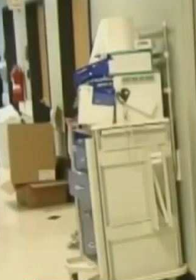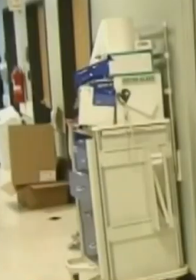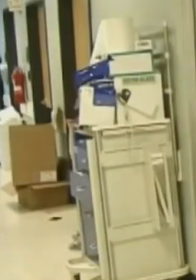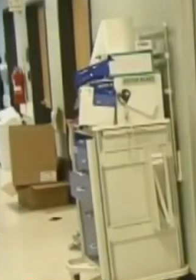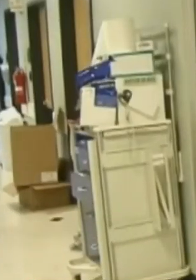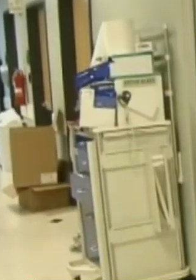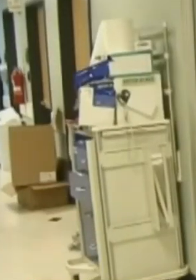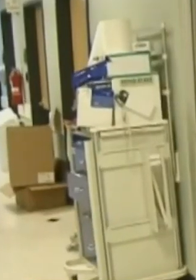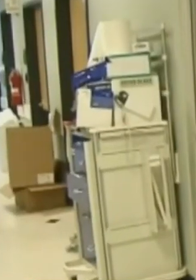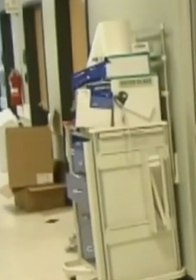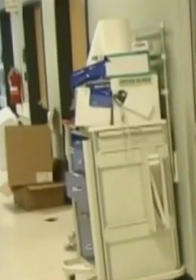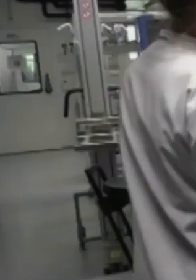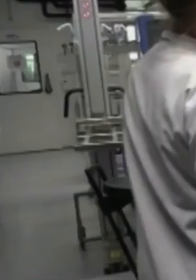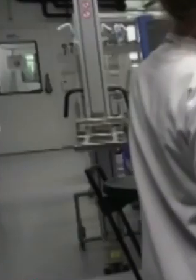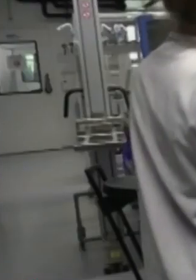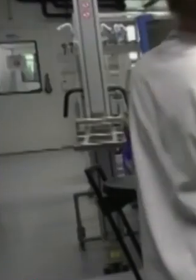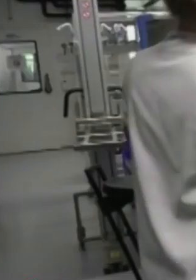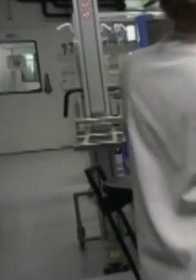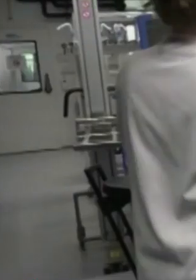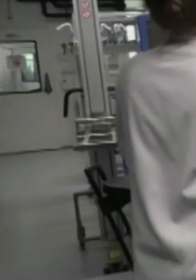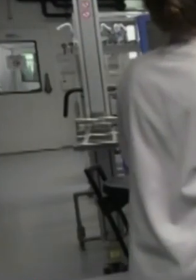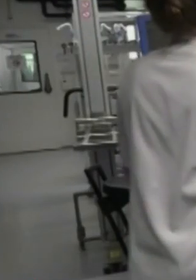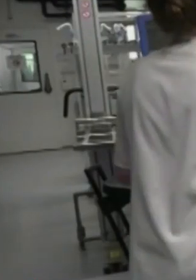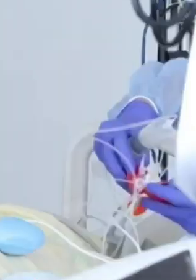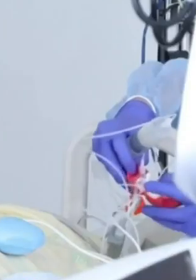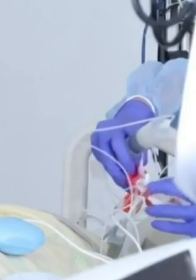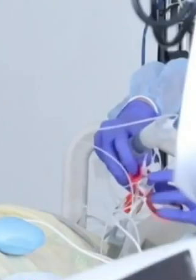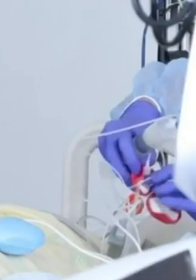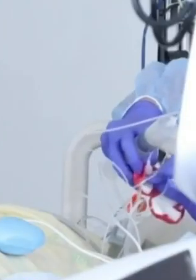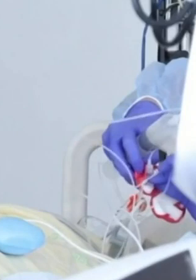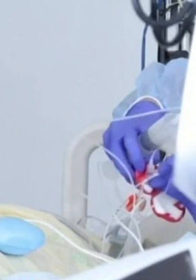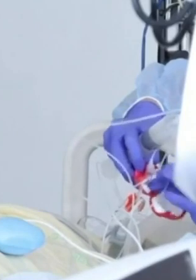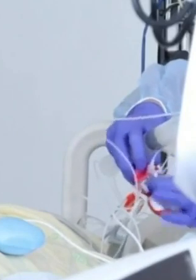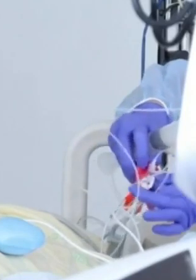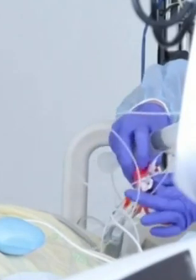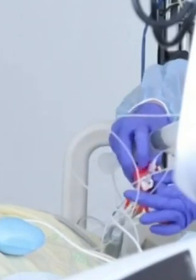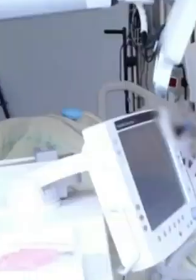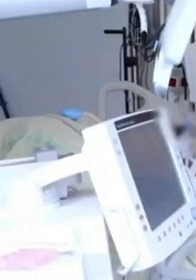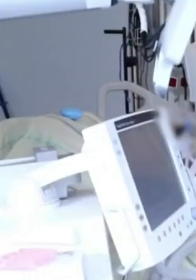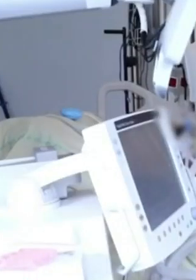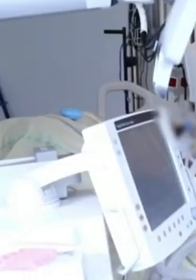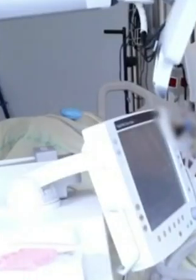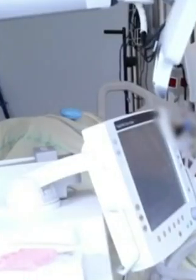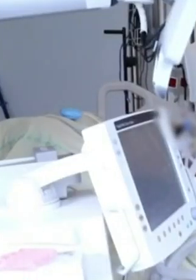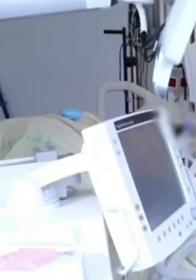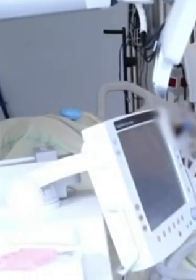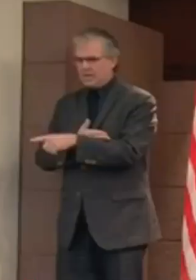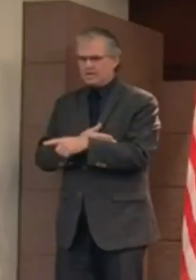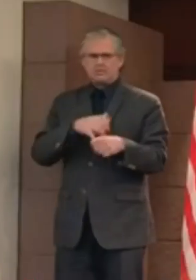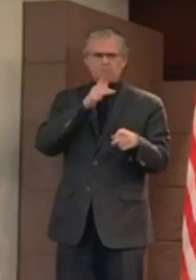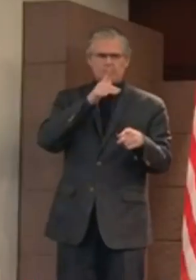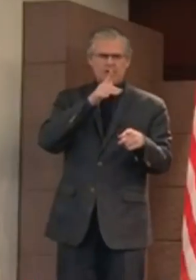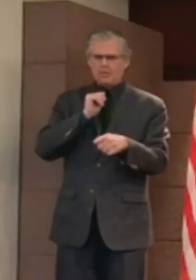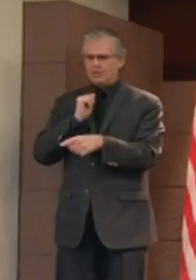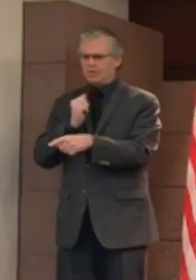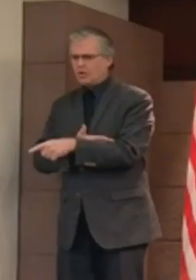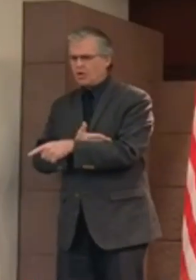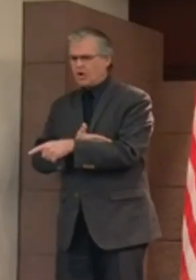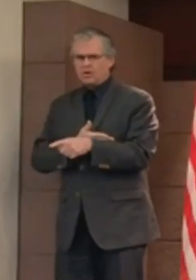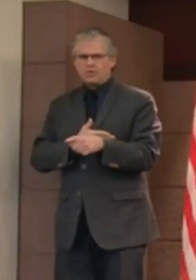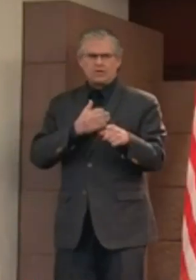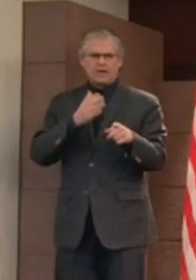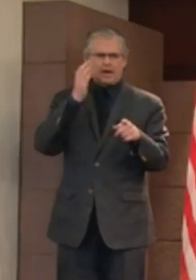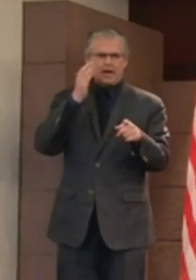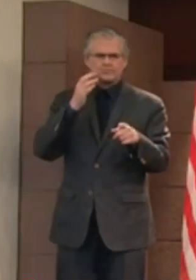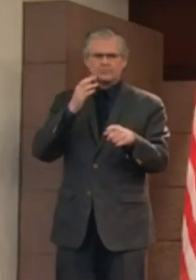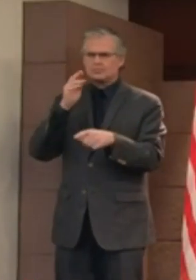attacks. Without enough beds, ventilators, and other supplies, doctors will be forced to choose who to treat. Don't put our doctors in